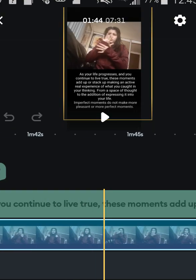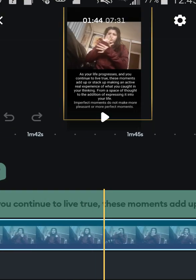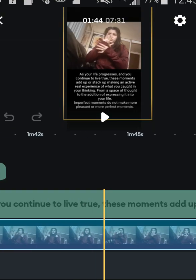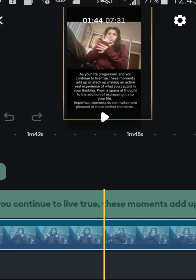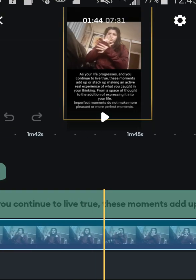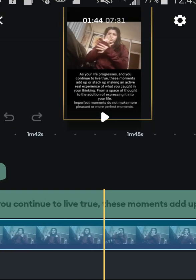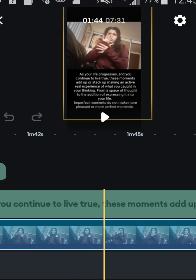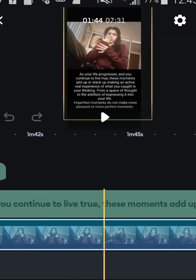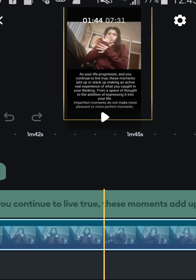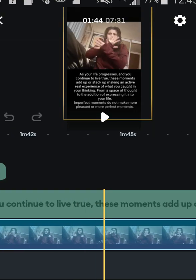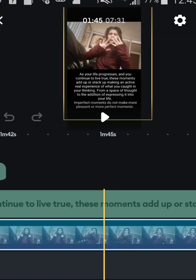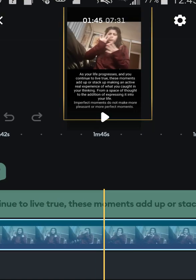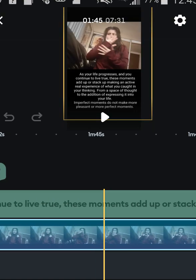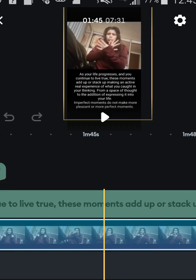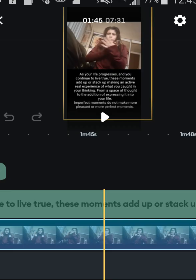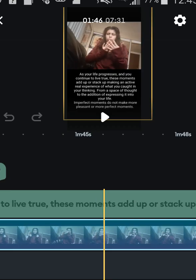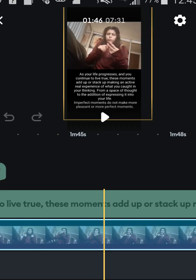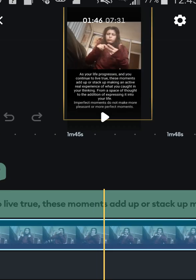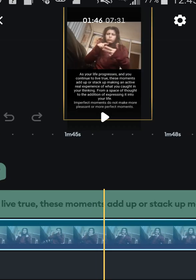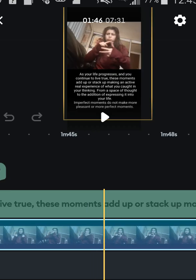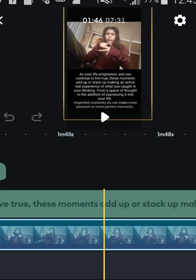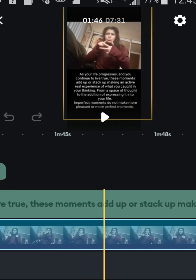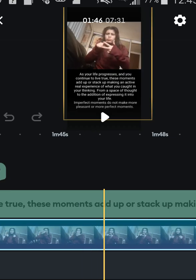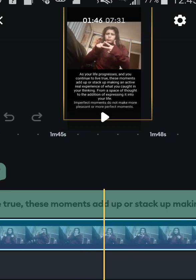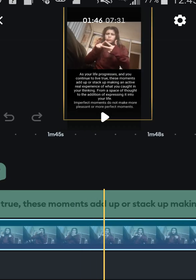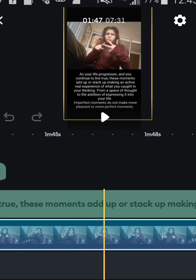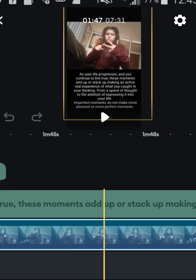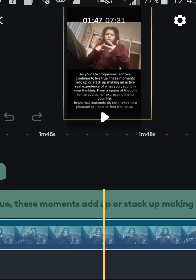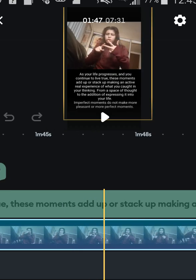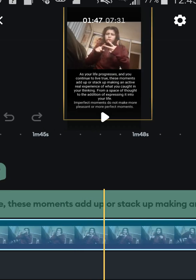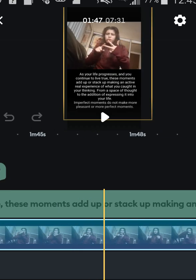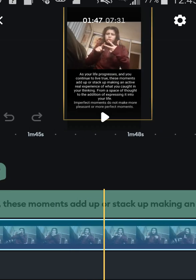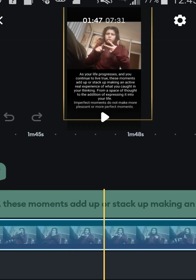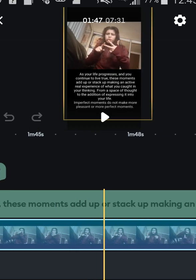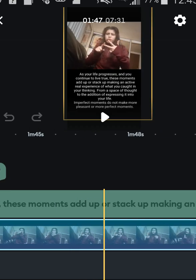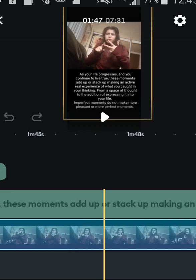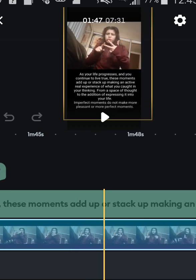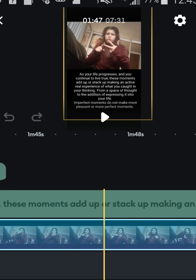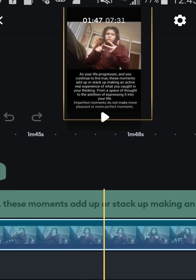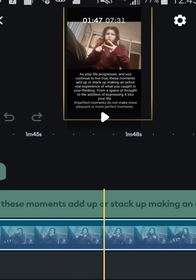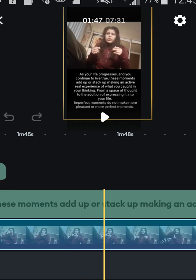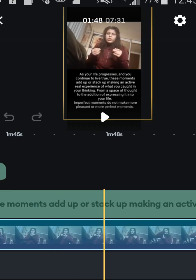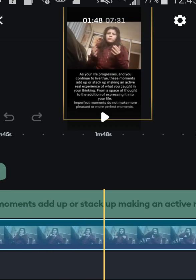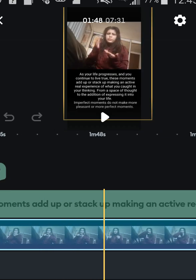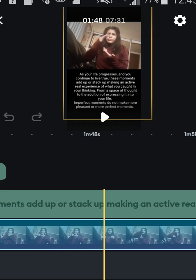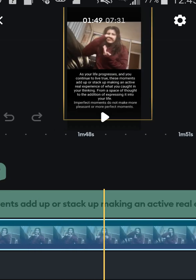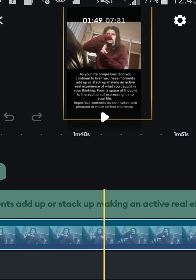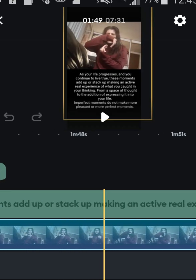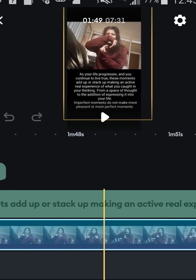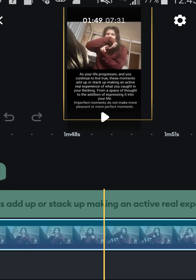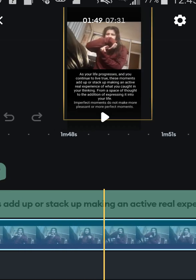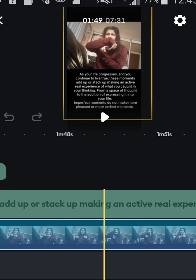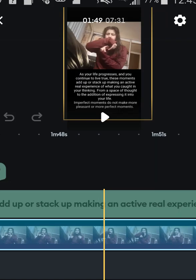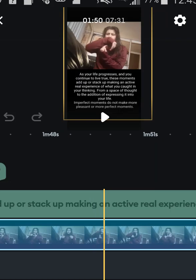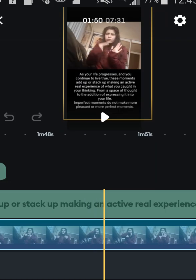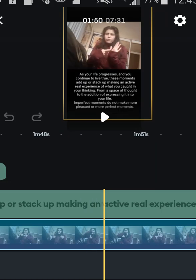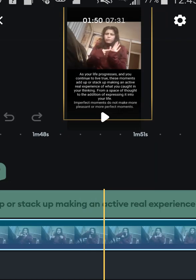or tired of them, and within a year or 2, you actually should have